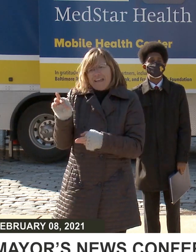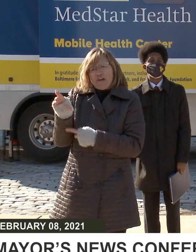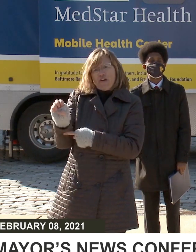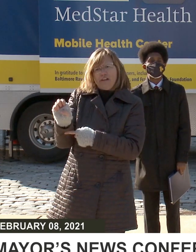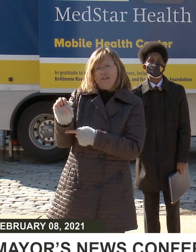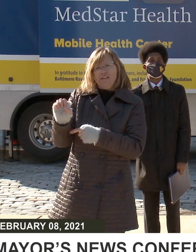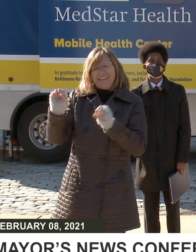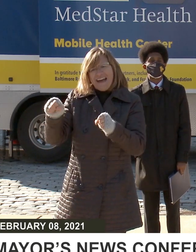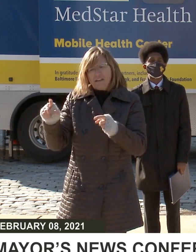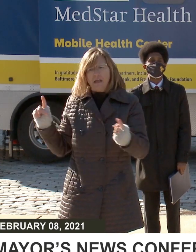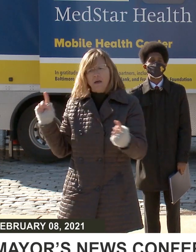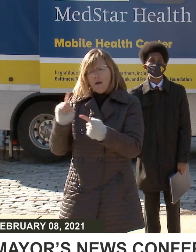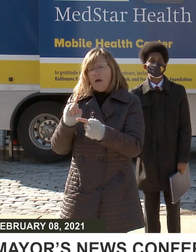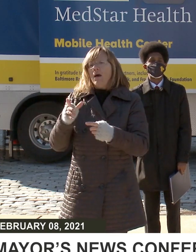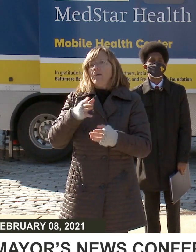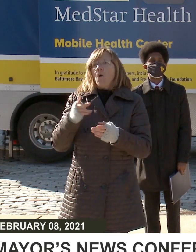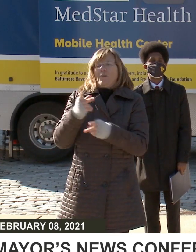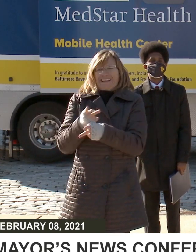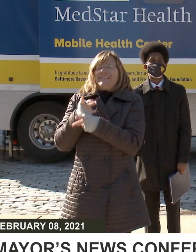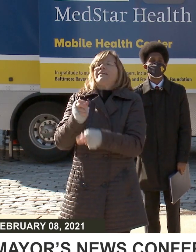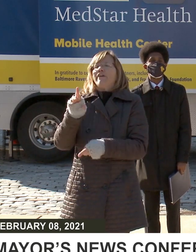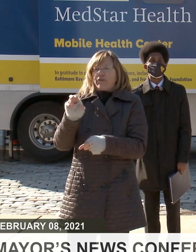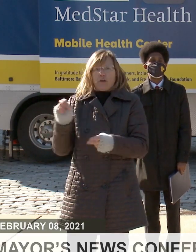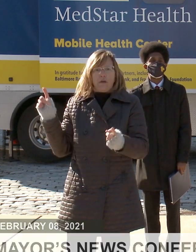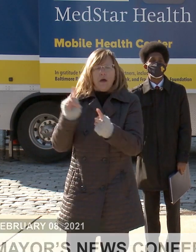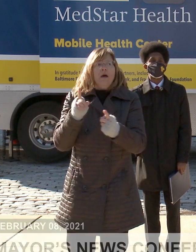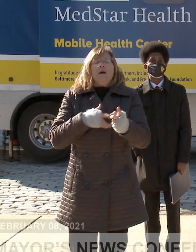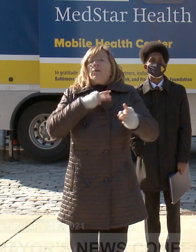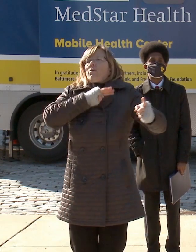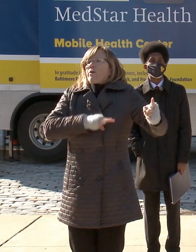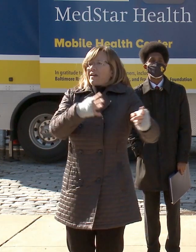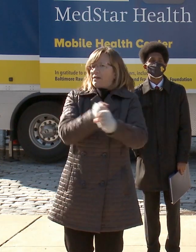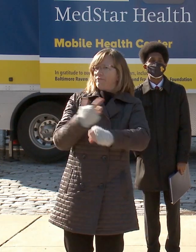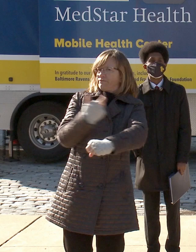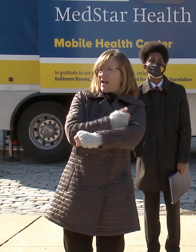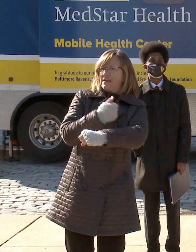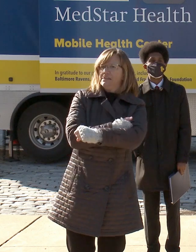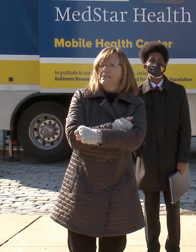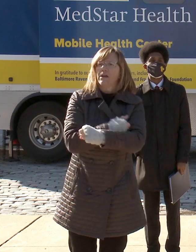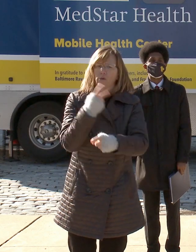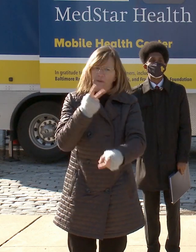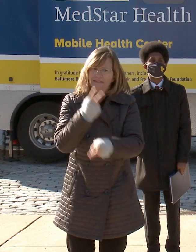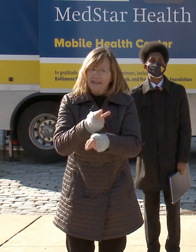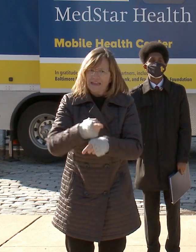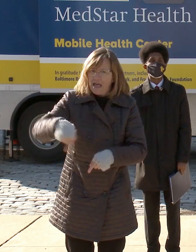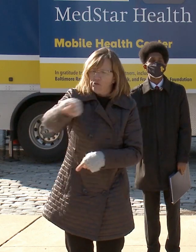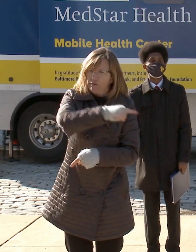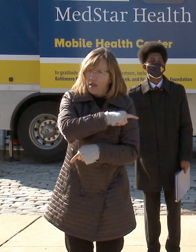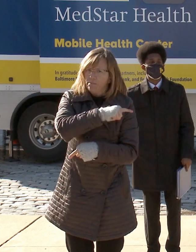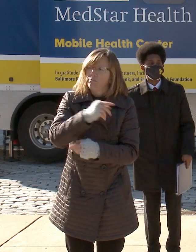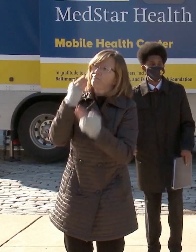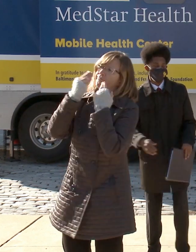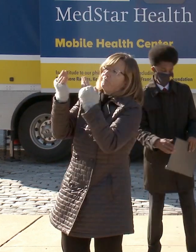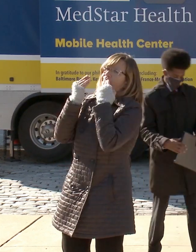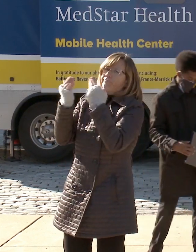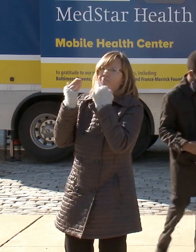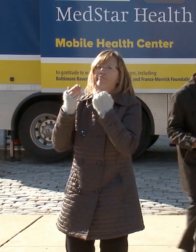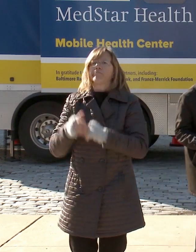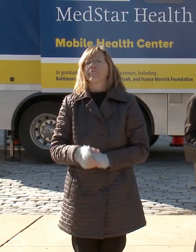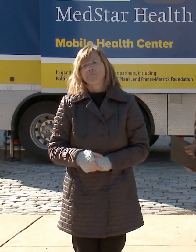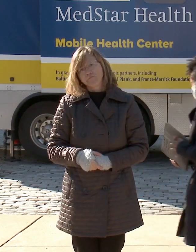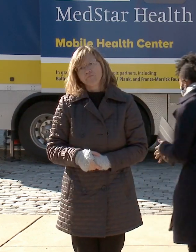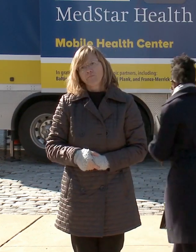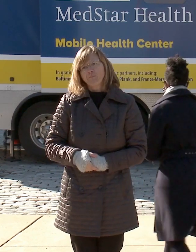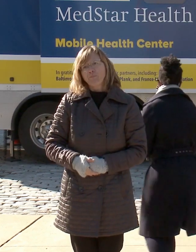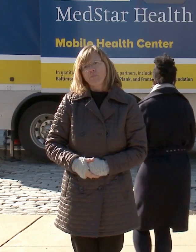relief. The health department and our partners will be coming to you to provide vaccines in the weeks and months to come. Thank you.